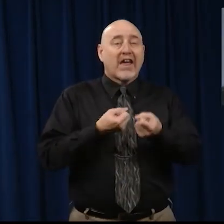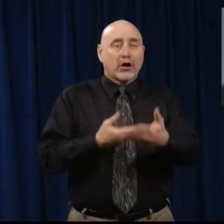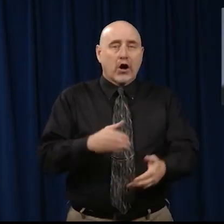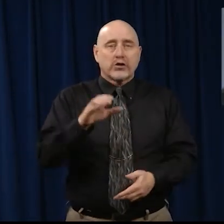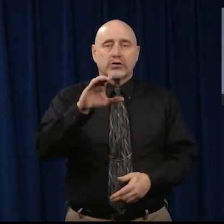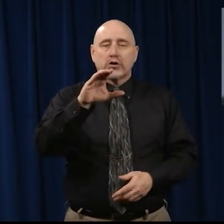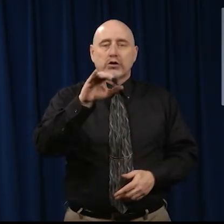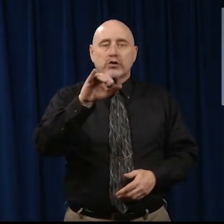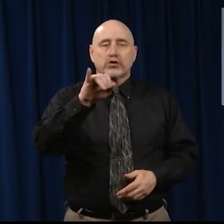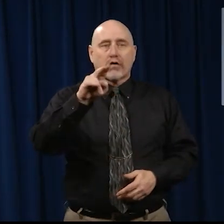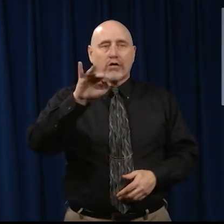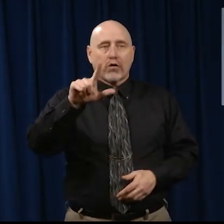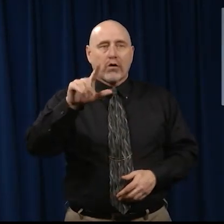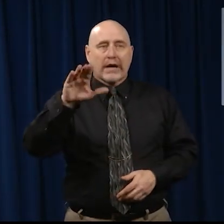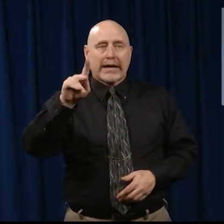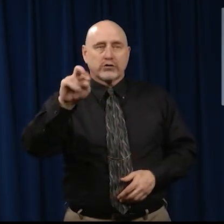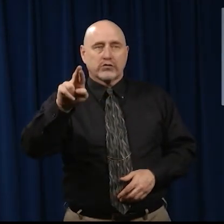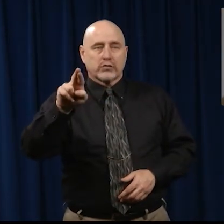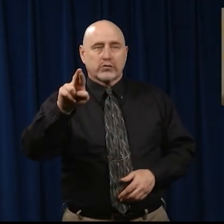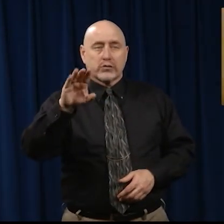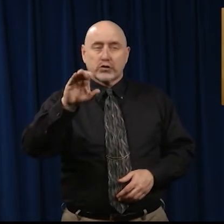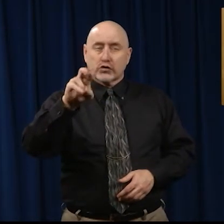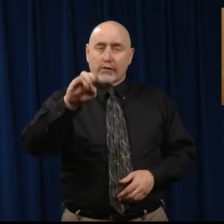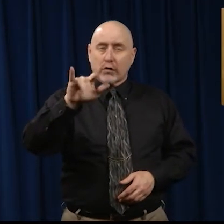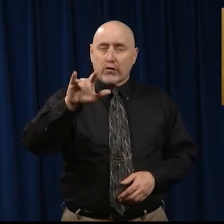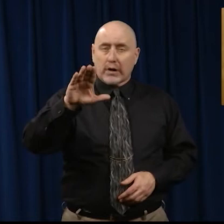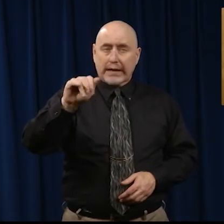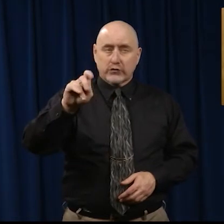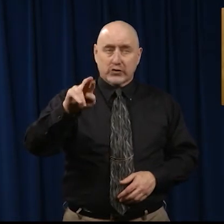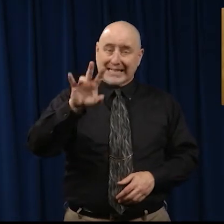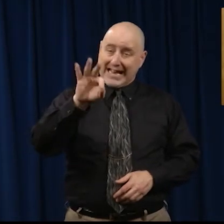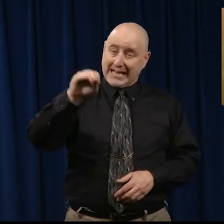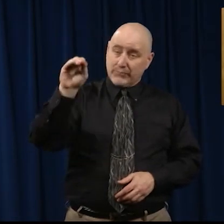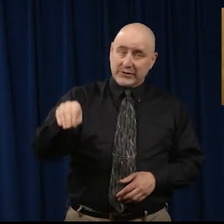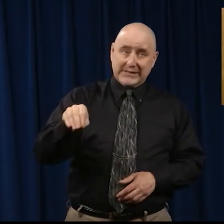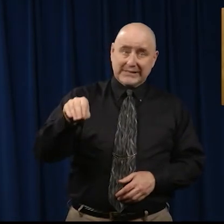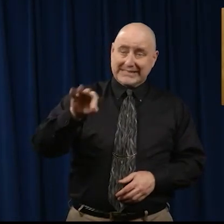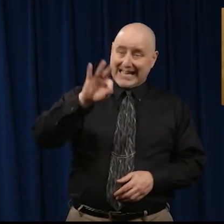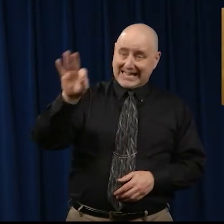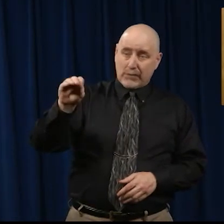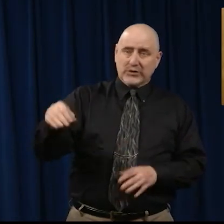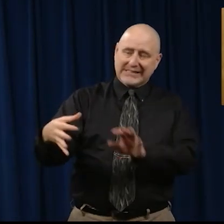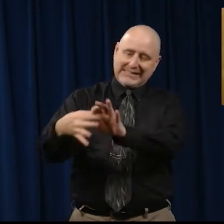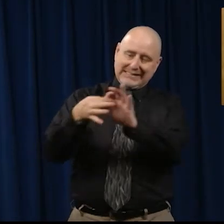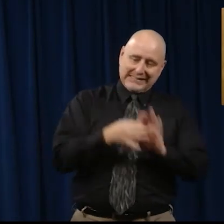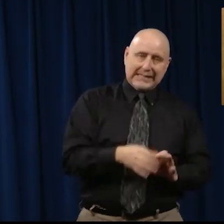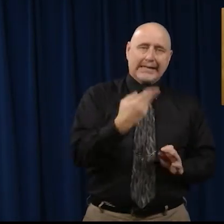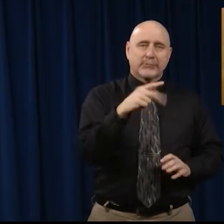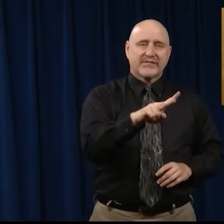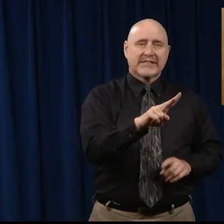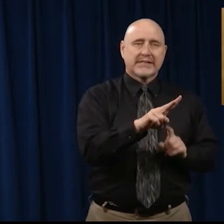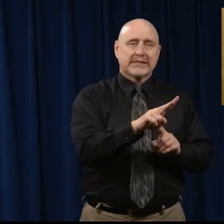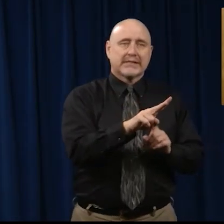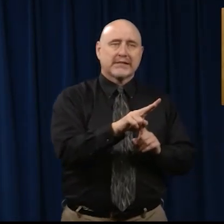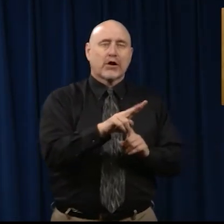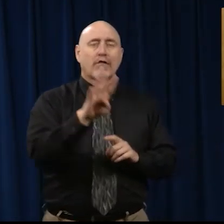cause cervical cancer. Did you know that 99% of all cervical cancer is linked to HPV,